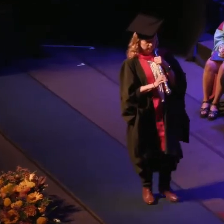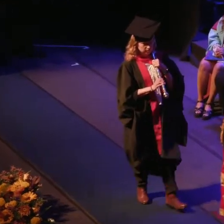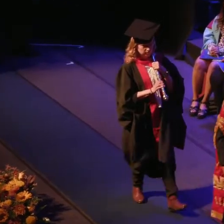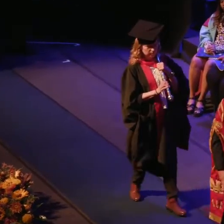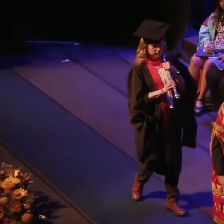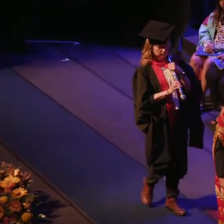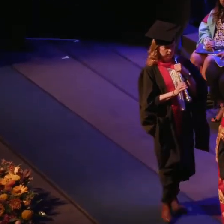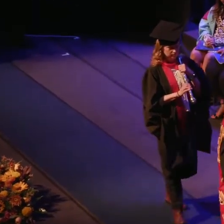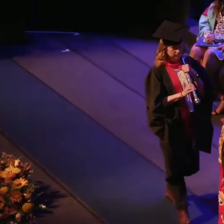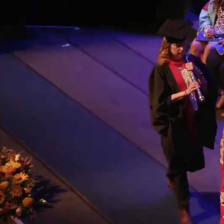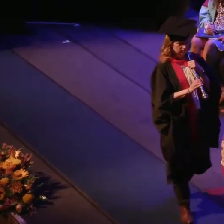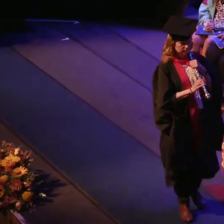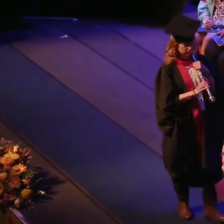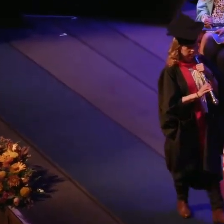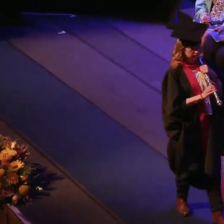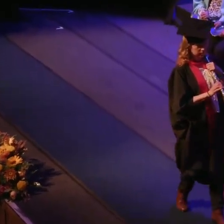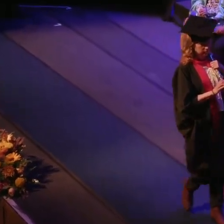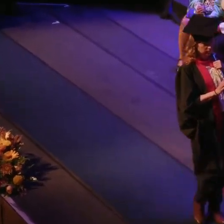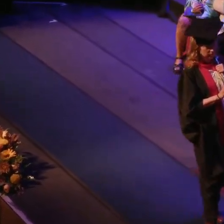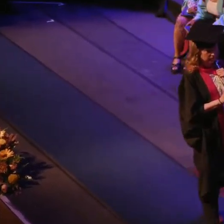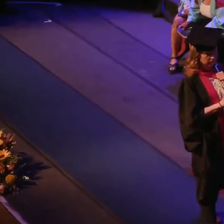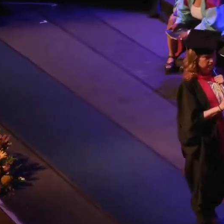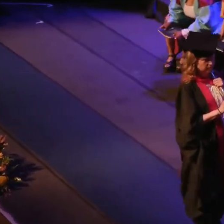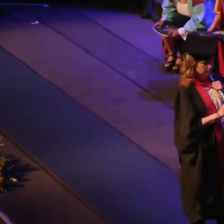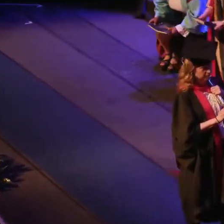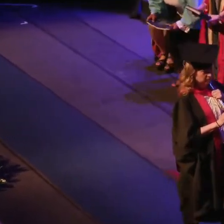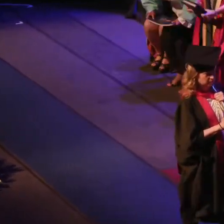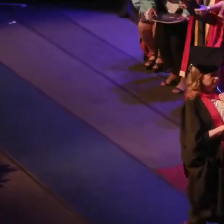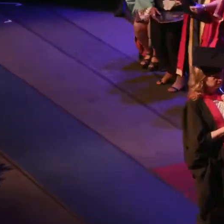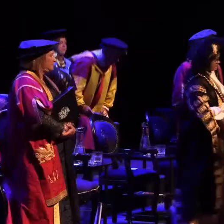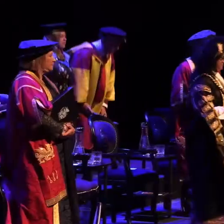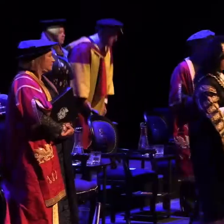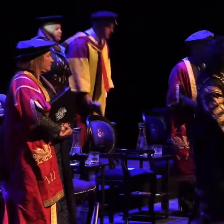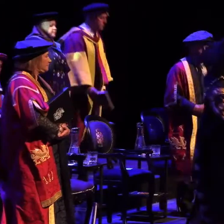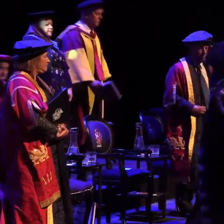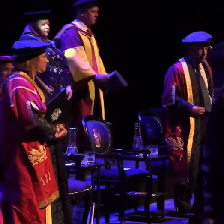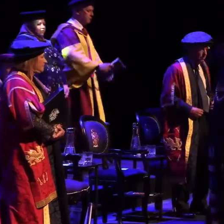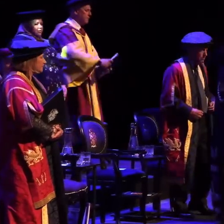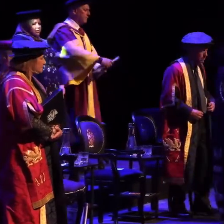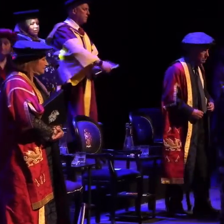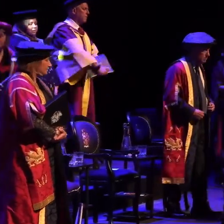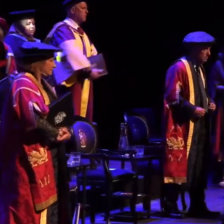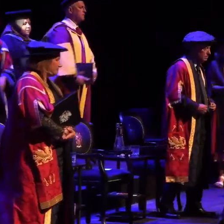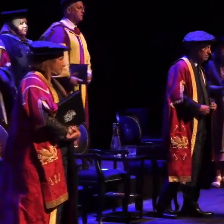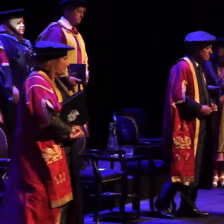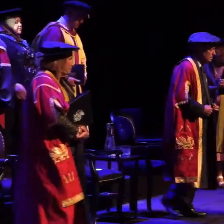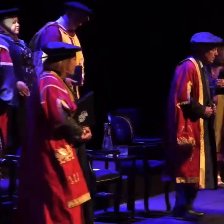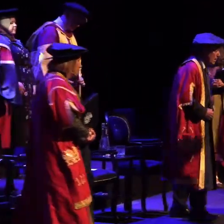Thank you.